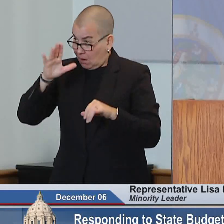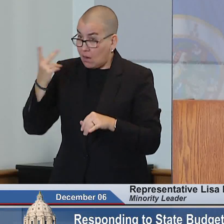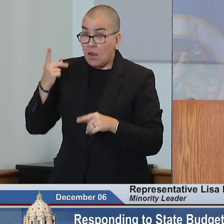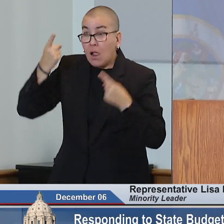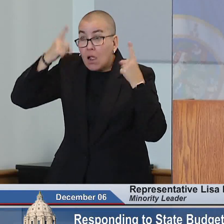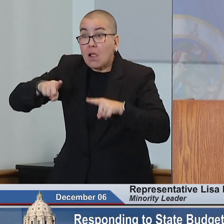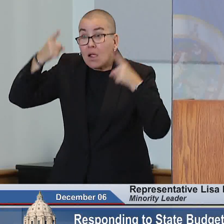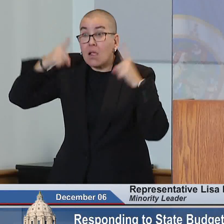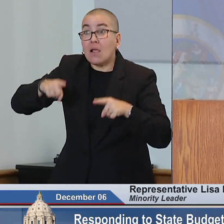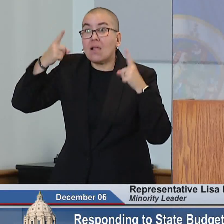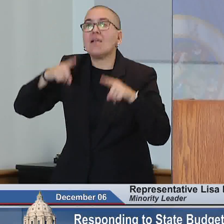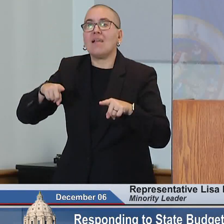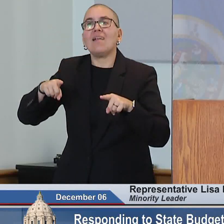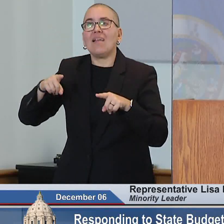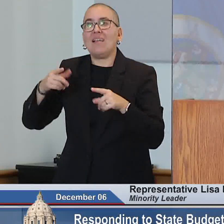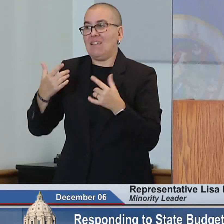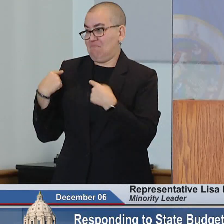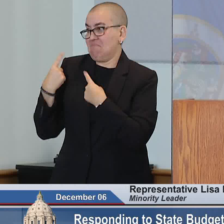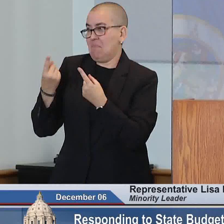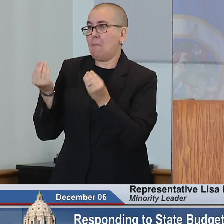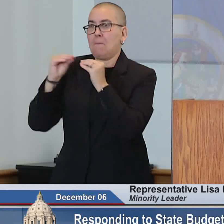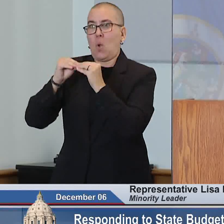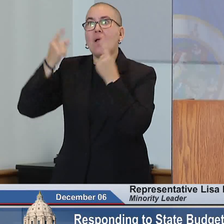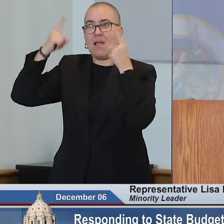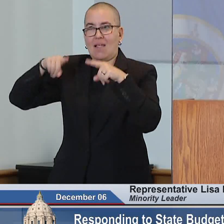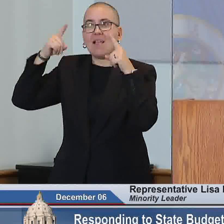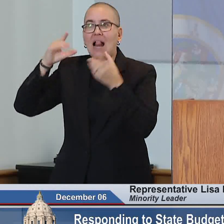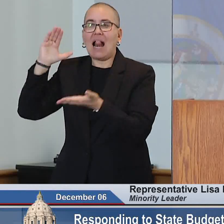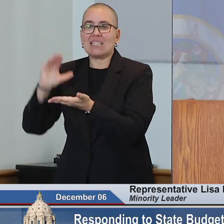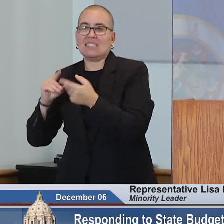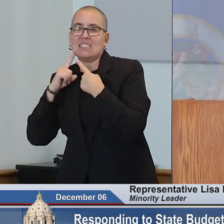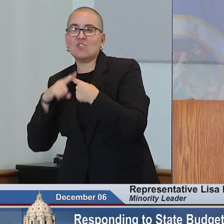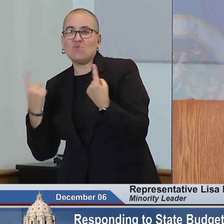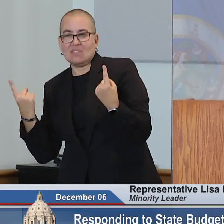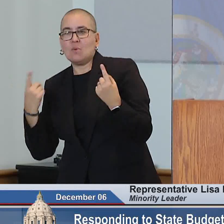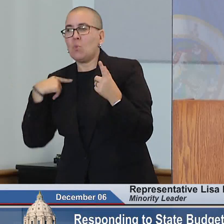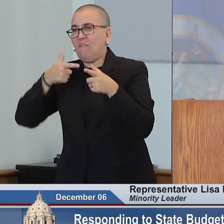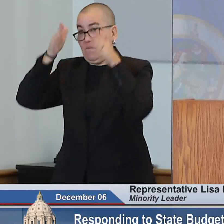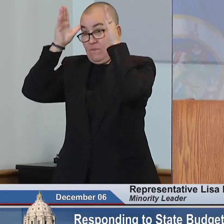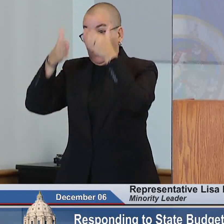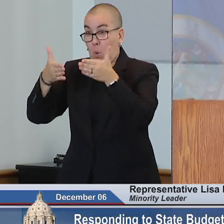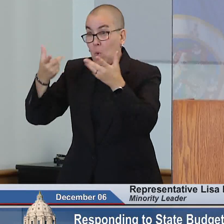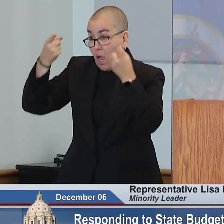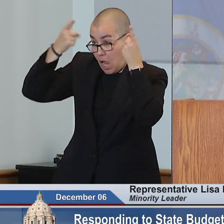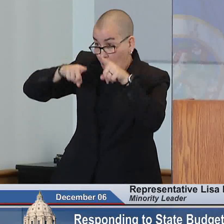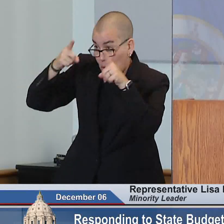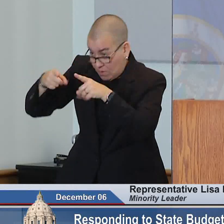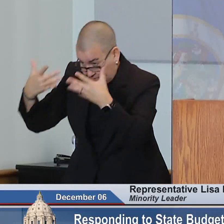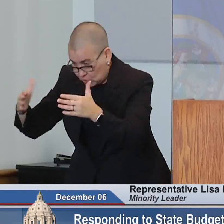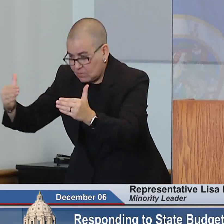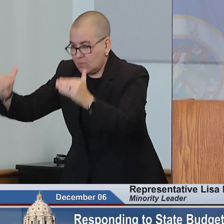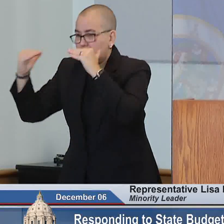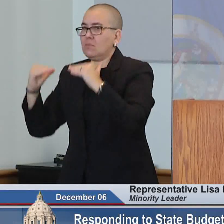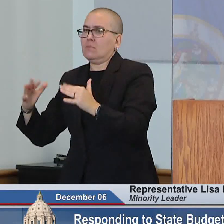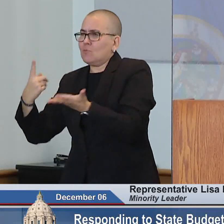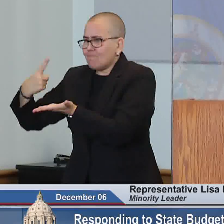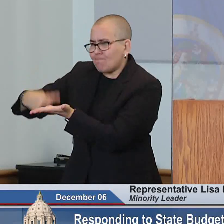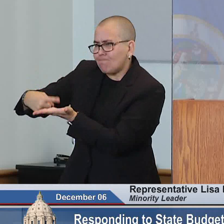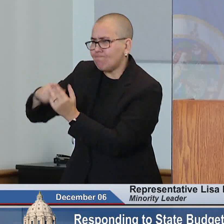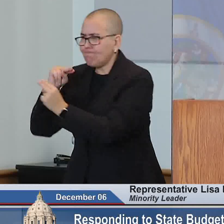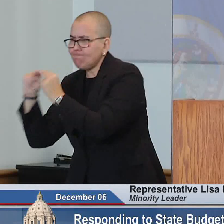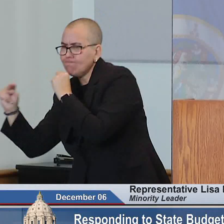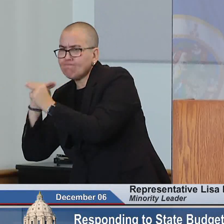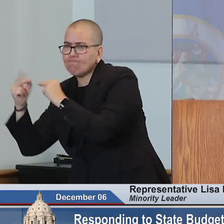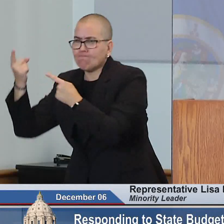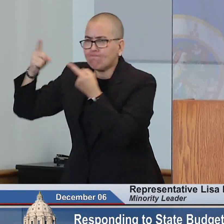we disagree. That's where our focus is going to be. Where we can work together, we will. If there's provisions that are concerning that we don't agree with,